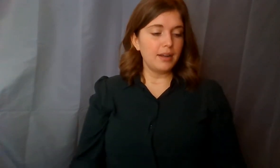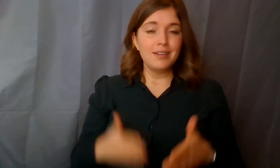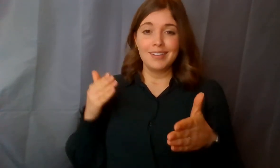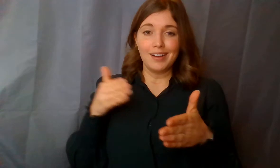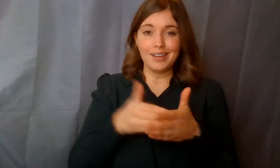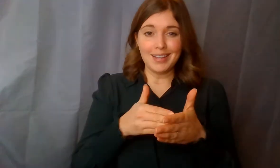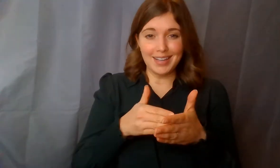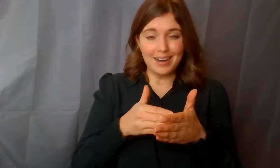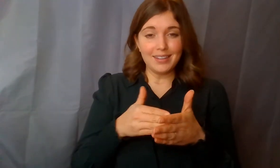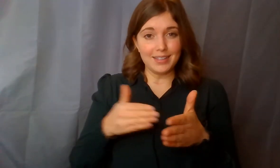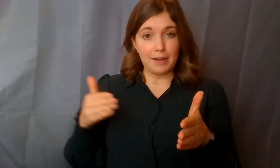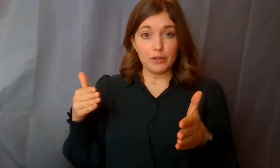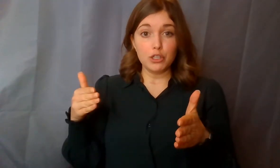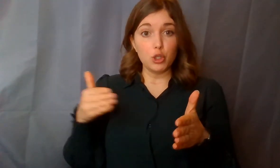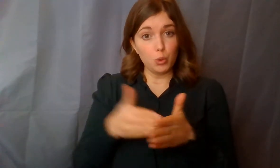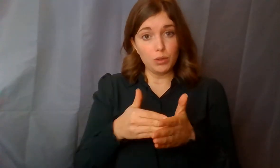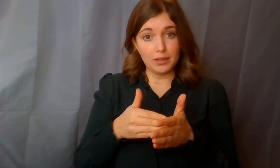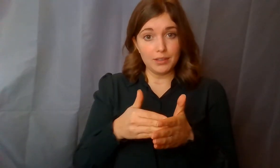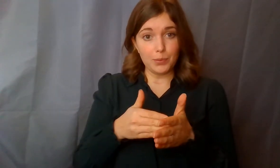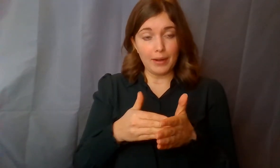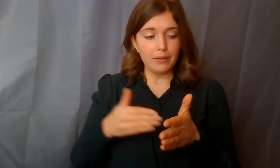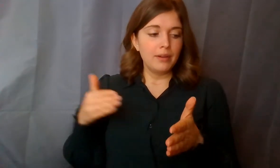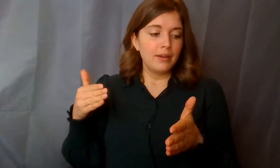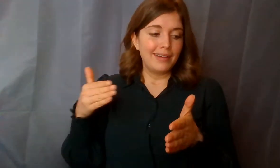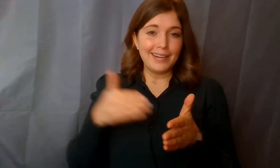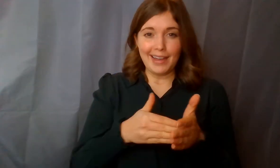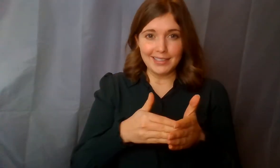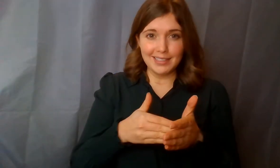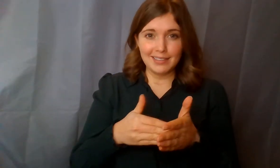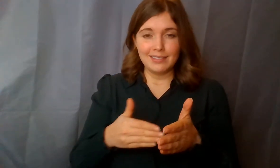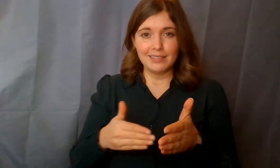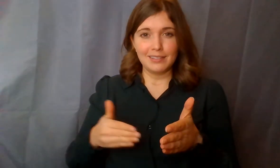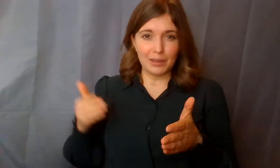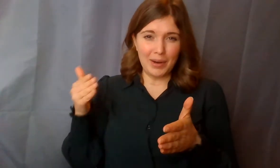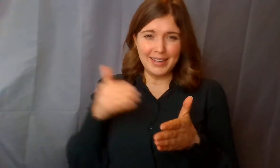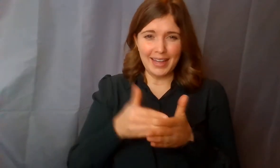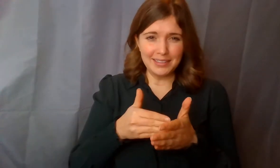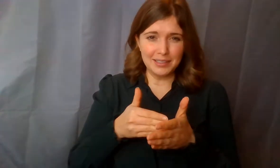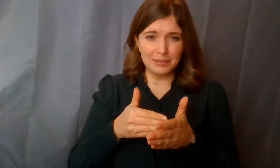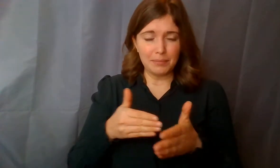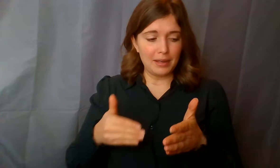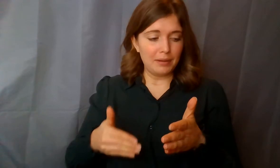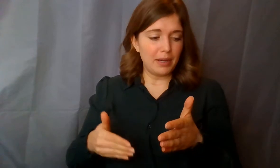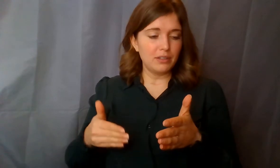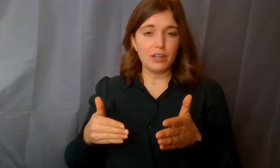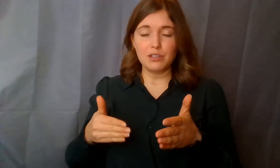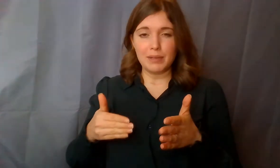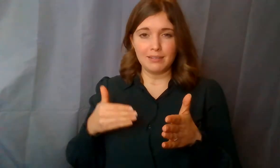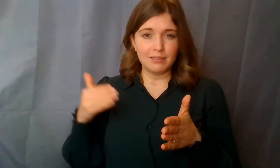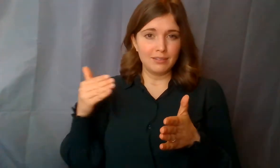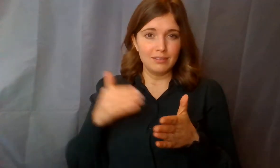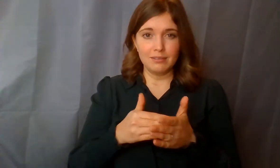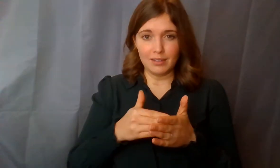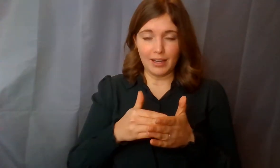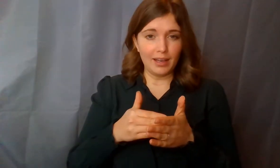con. That's kind of like the sign for sue as well. Against. I went against my better judgment and I had